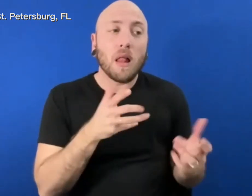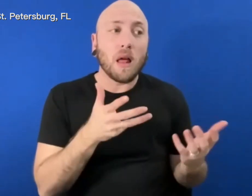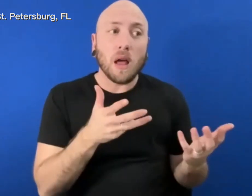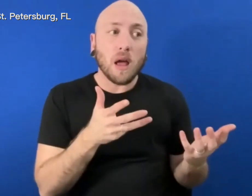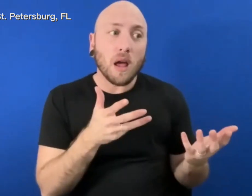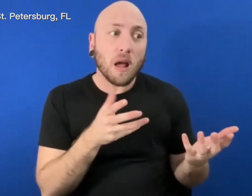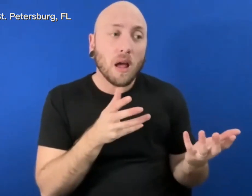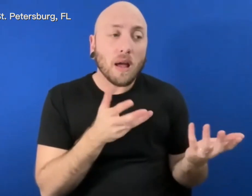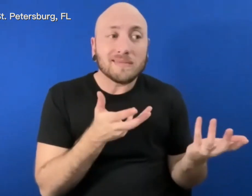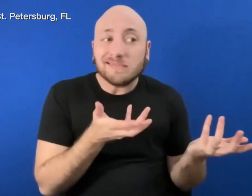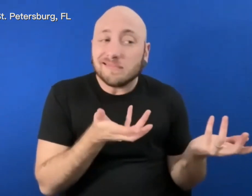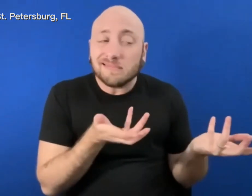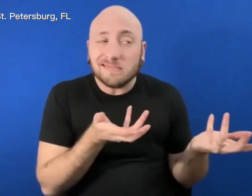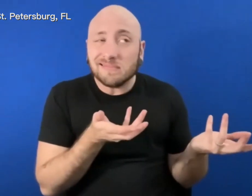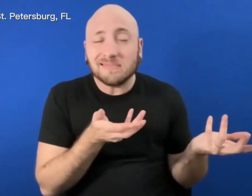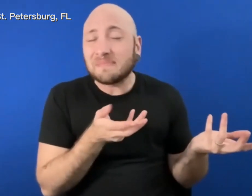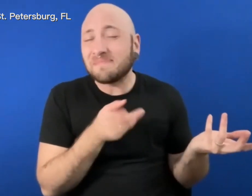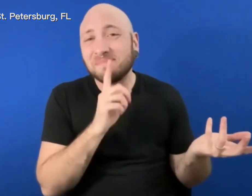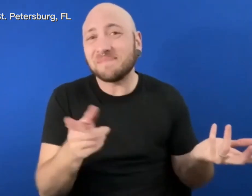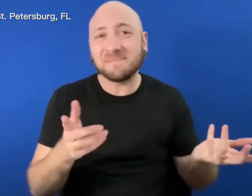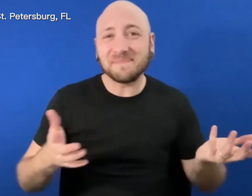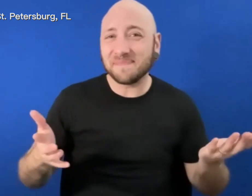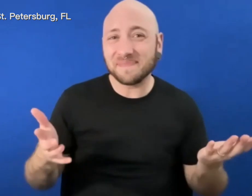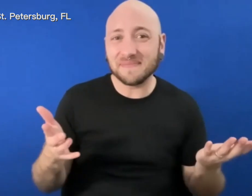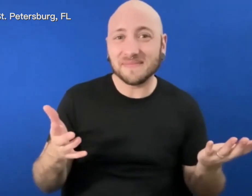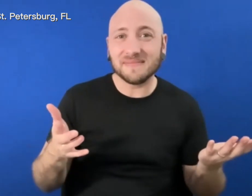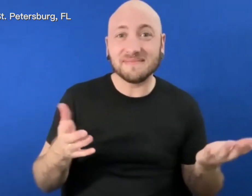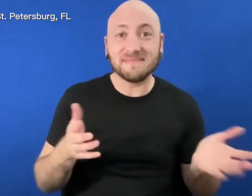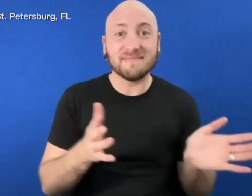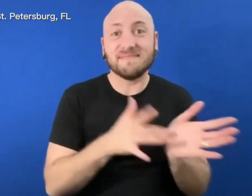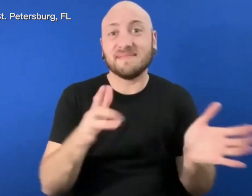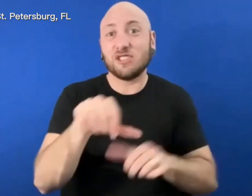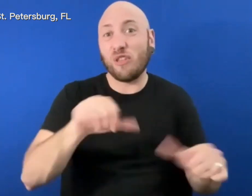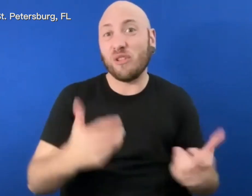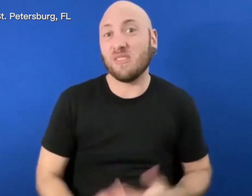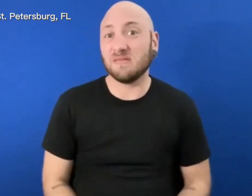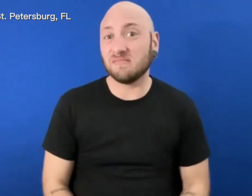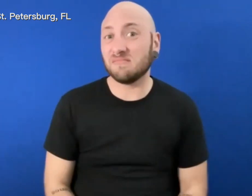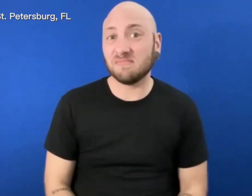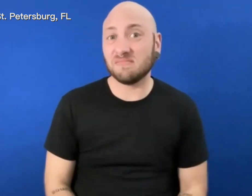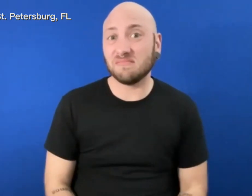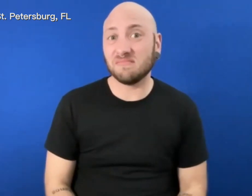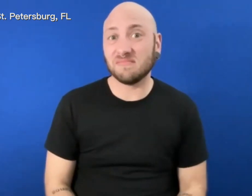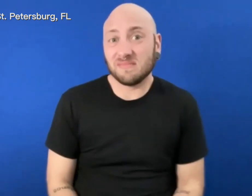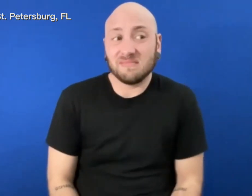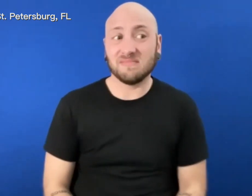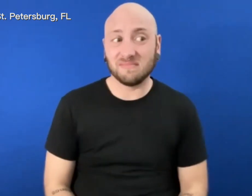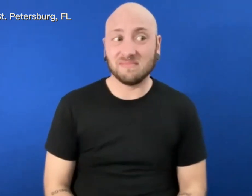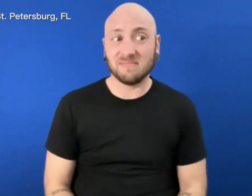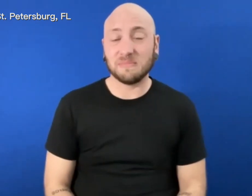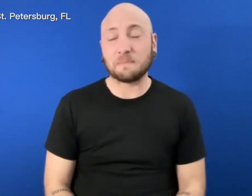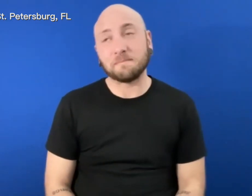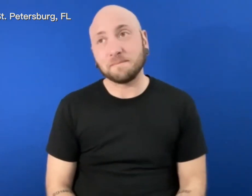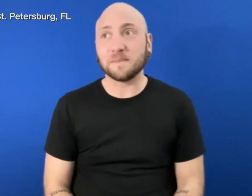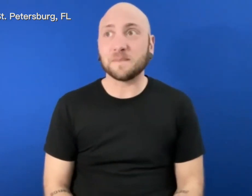just, we used each other to get what we wanted, really. And when I